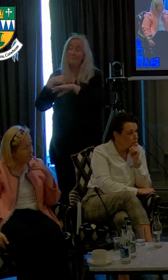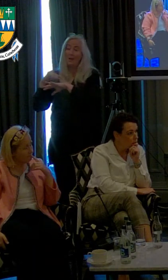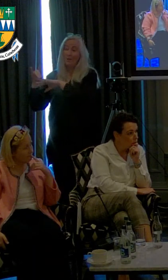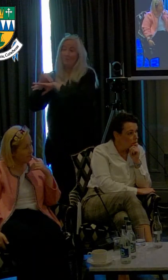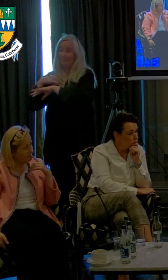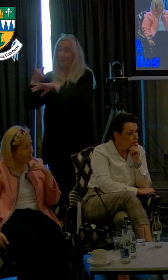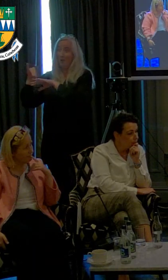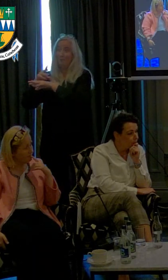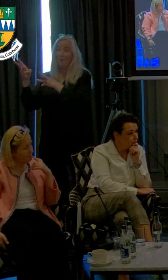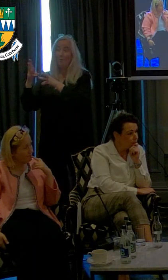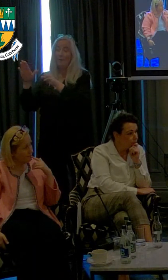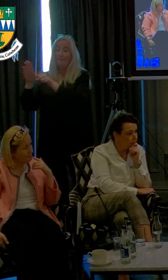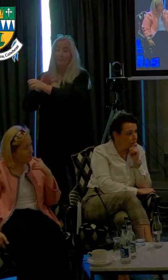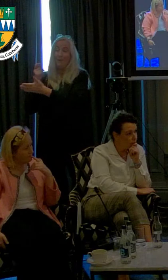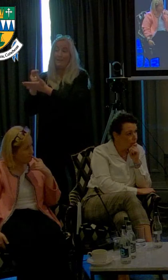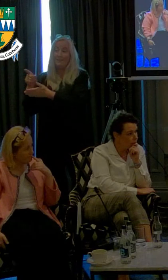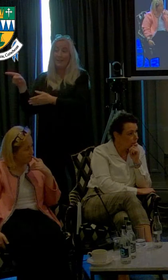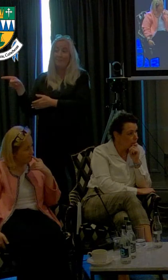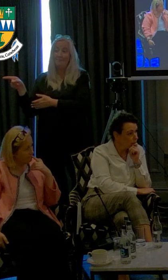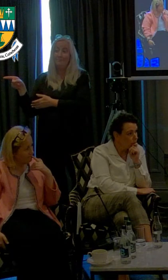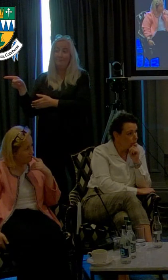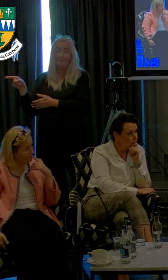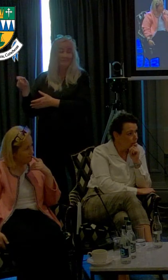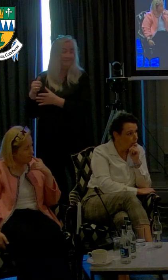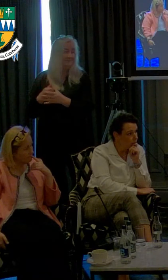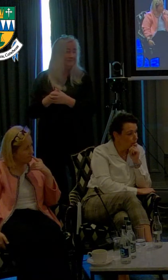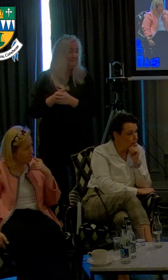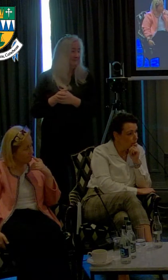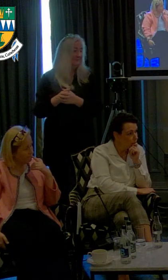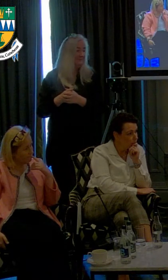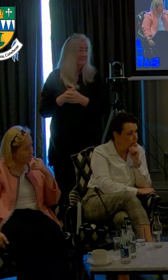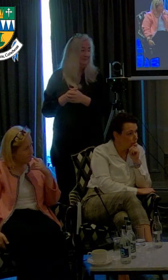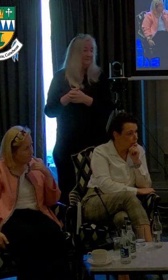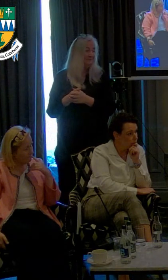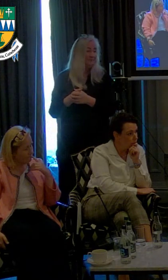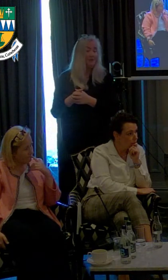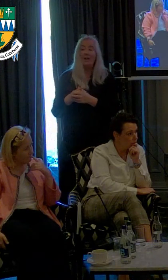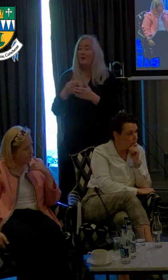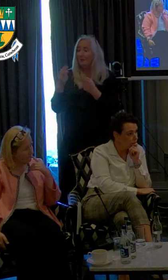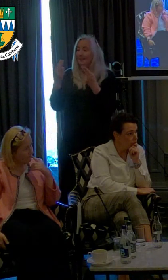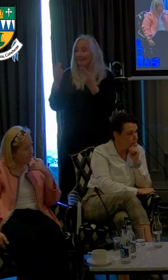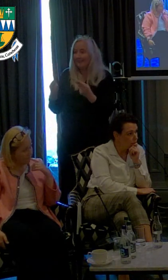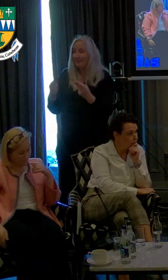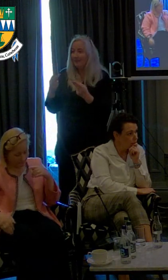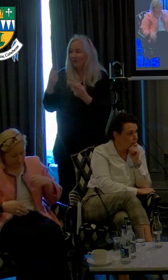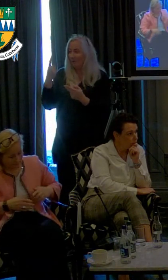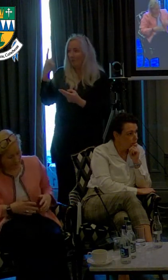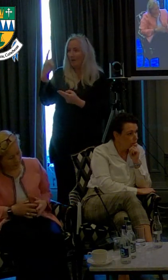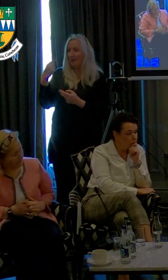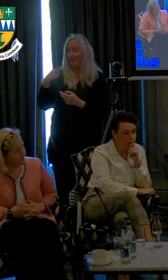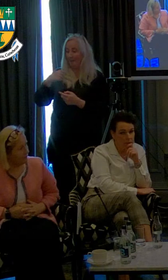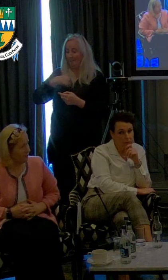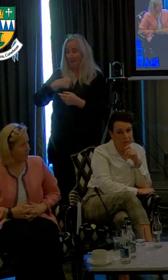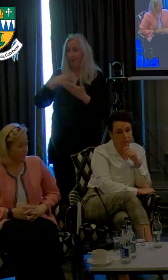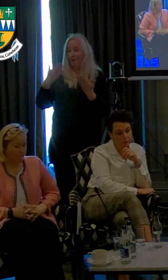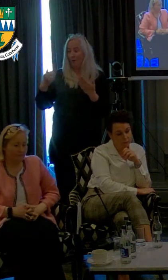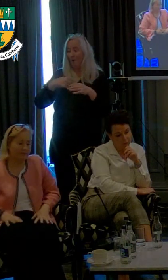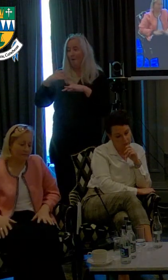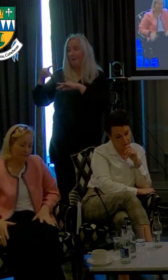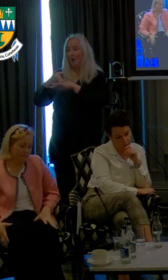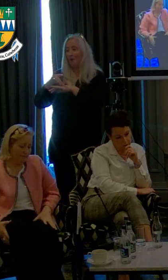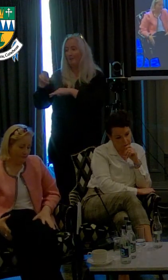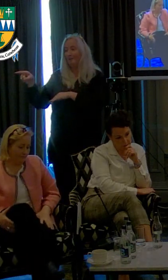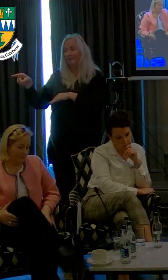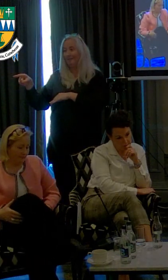time. You do need to be at home, like with your kids, one of you, either my husband or myself. It wasn't